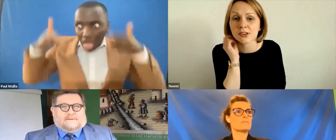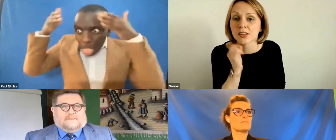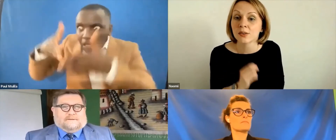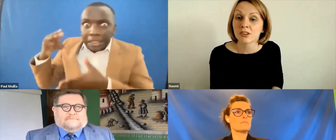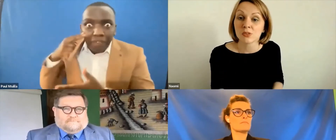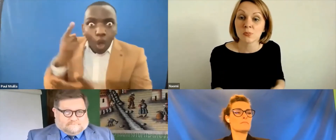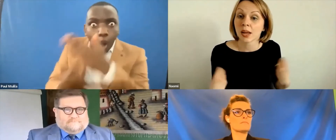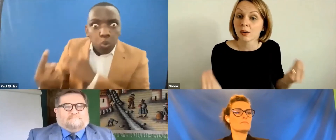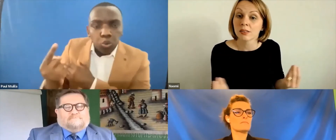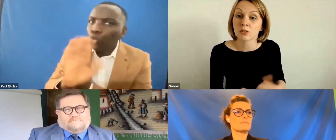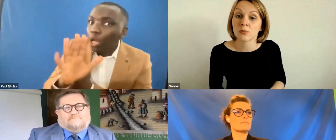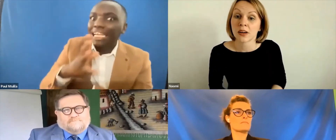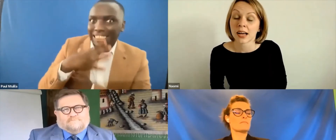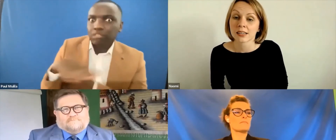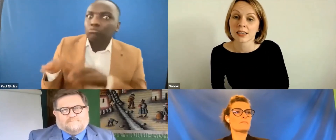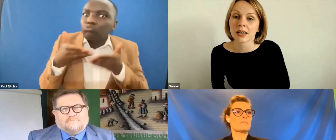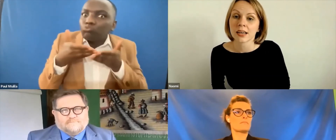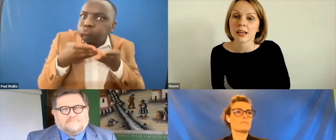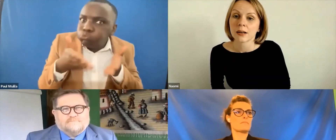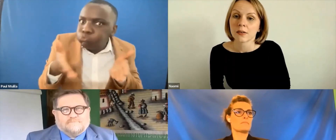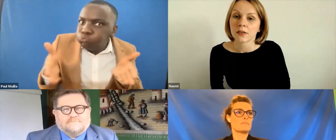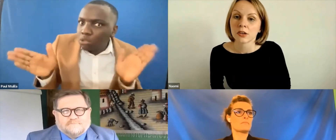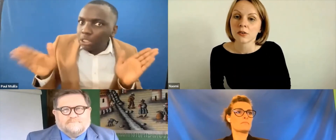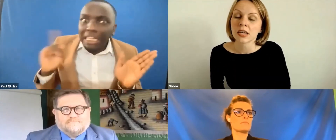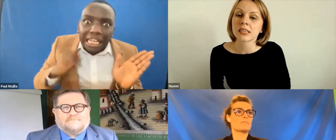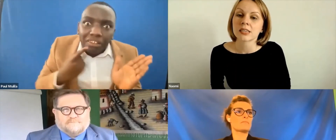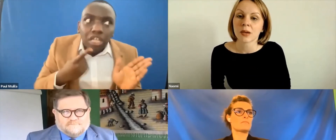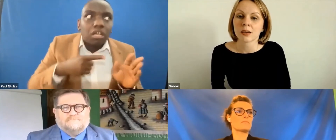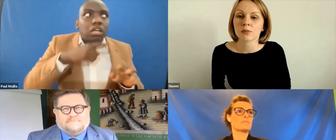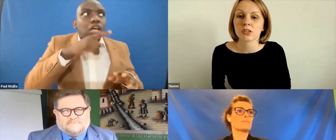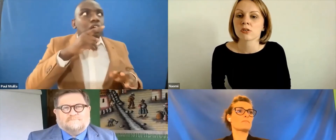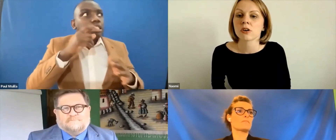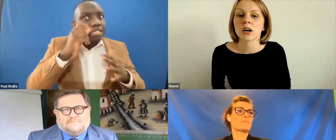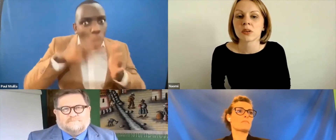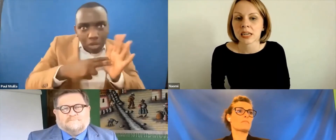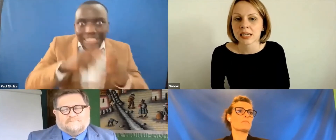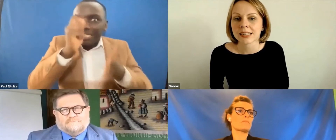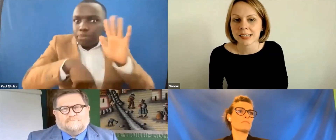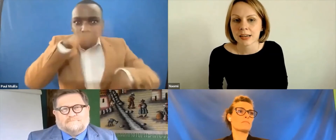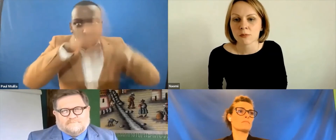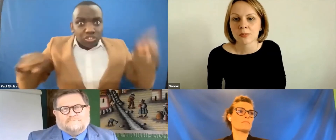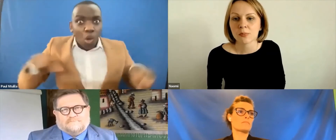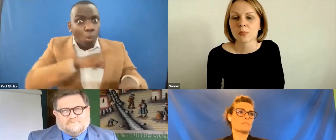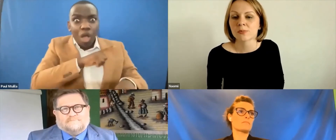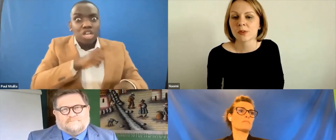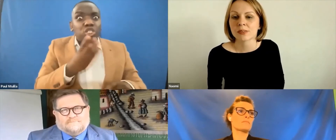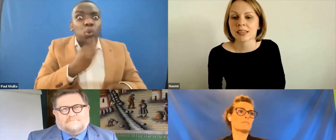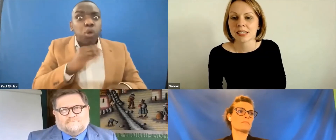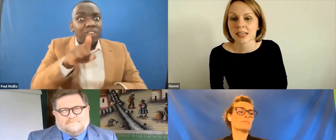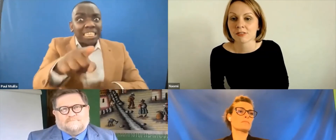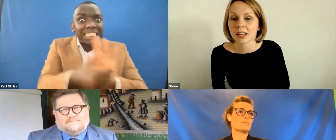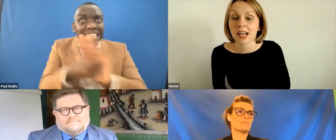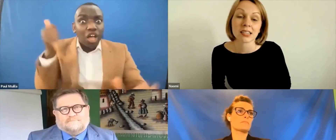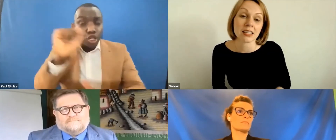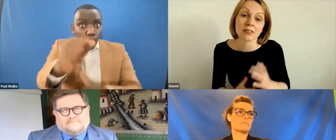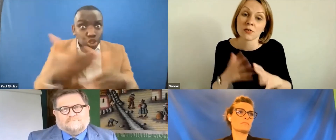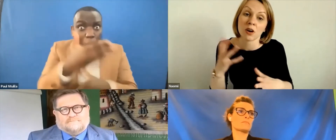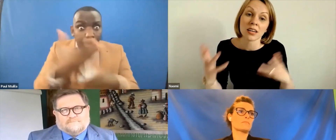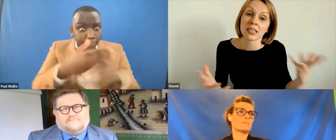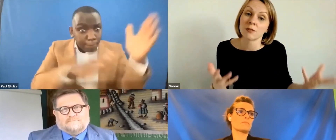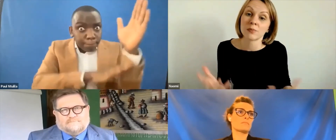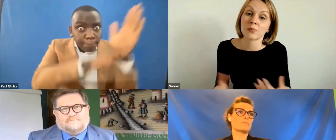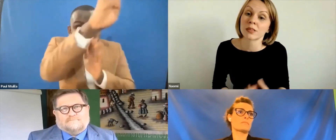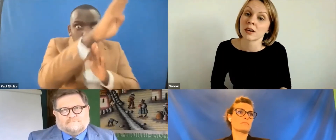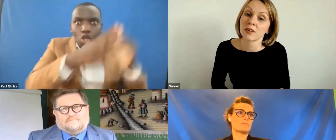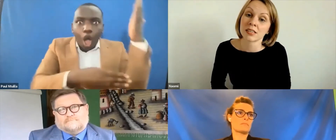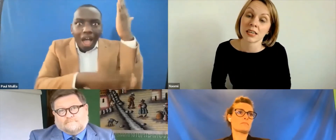inside you that you can just pull out at the drop of a hat. You need to be able to not only lead deaf people, but to be able to lead hearing and to lead a variety